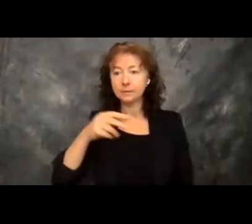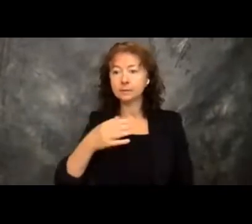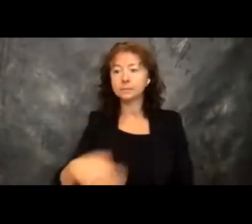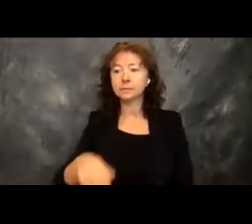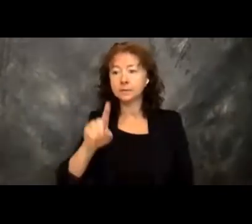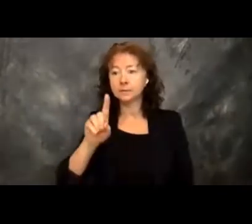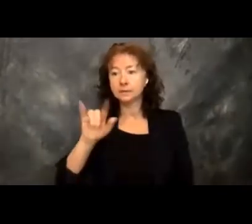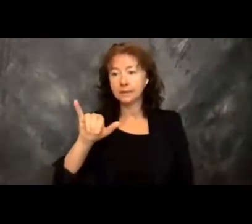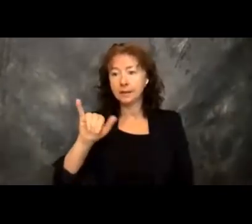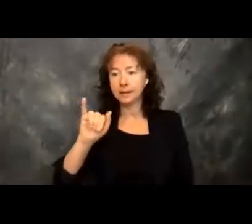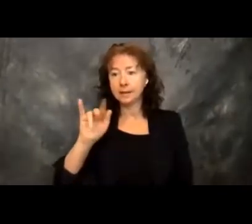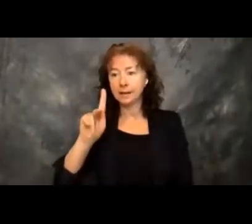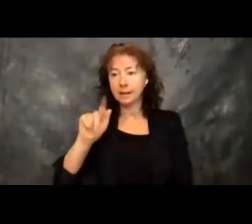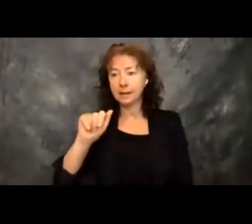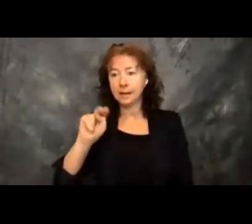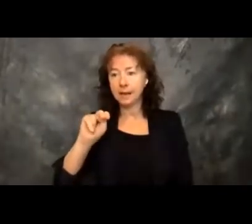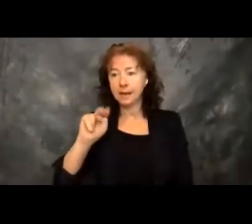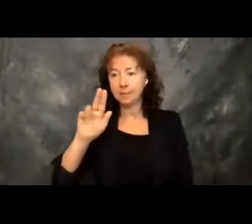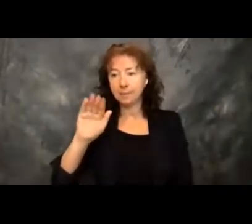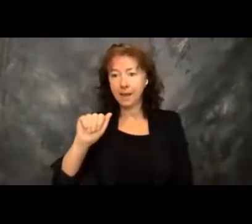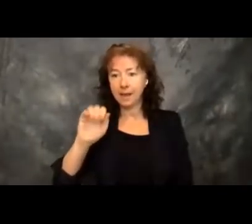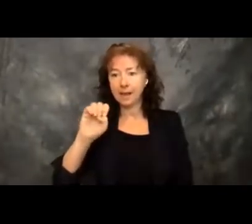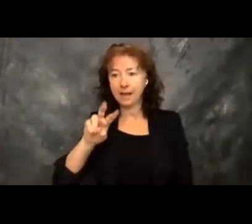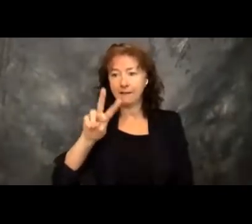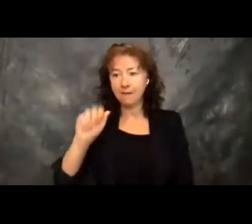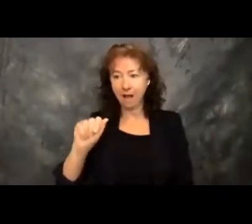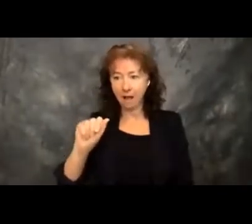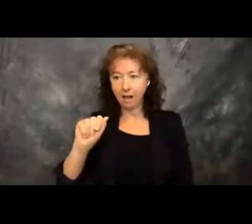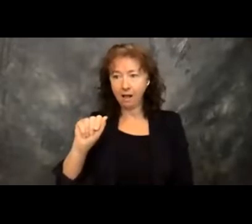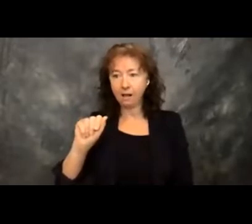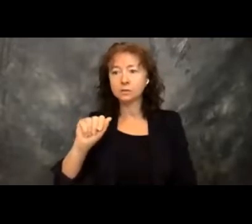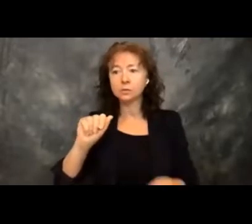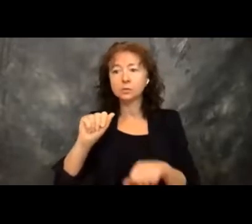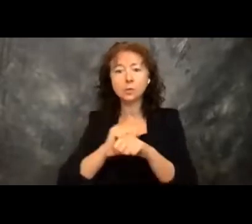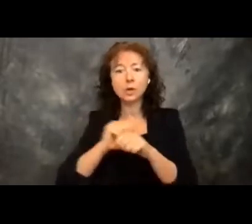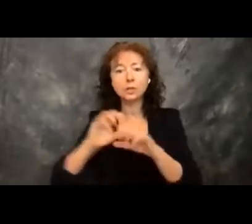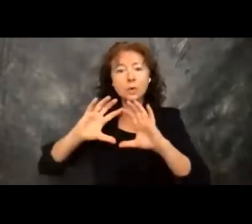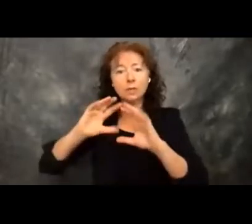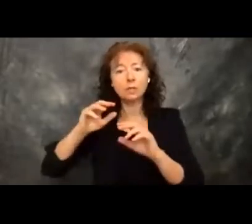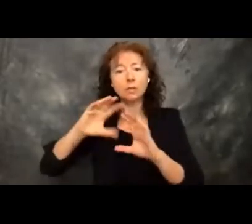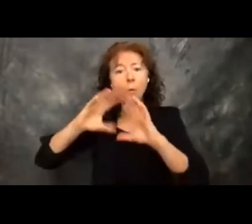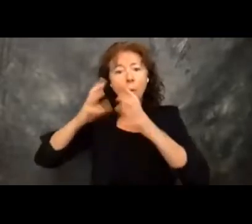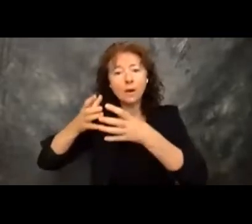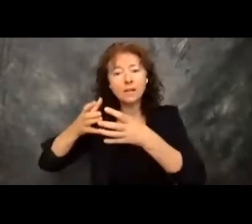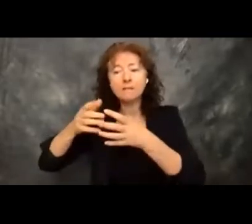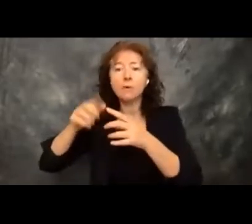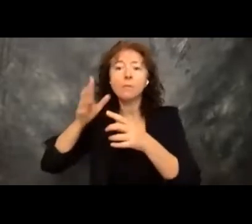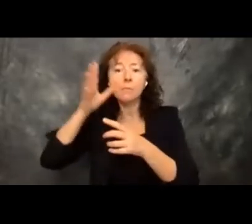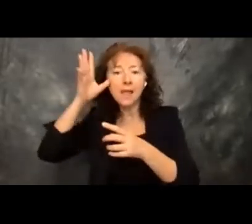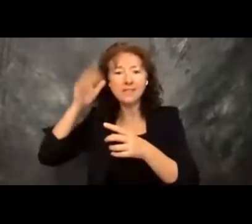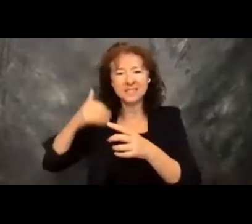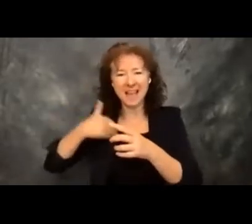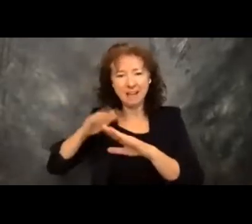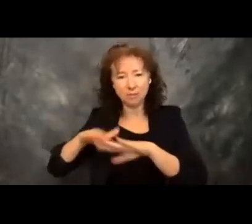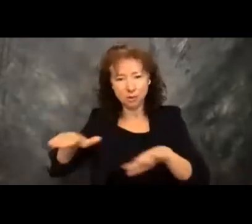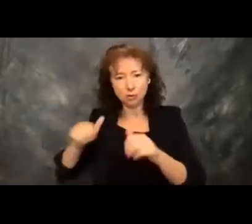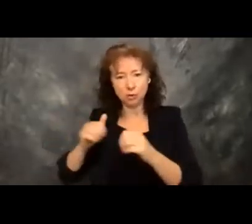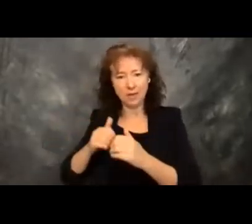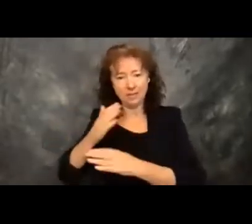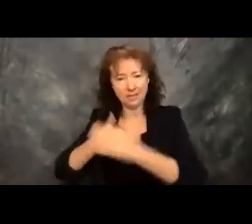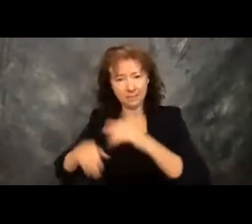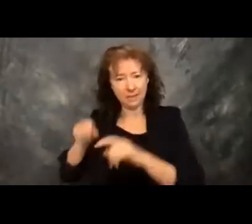Public Organization of Parents of Children with Disabilities in Kyrgyzstan. Please, Seinep, the floor is